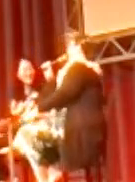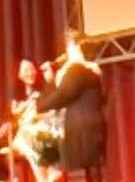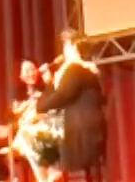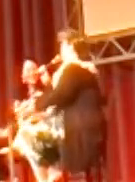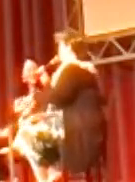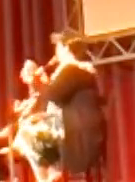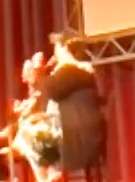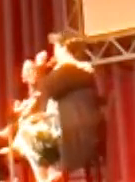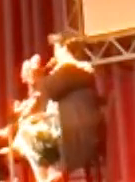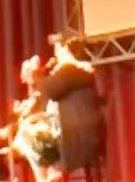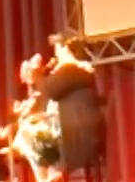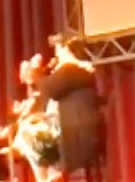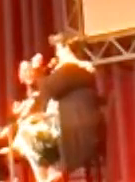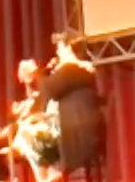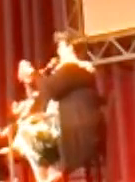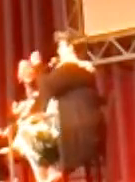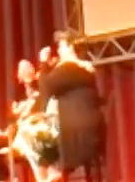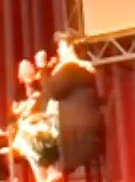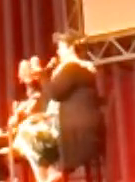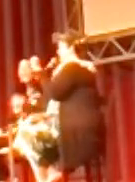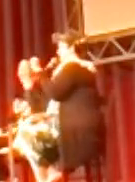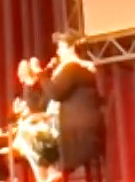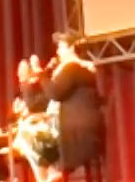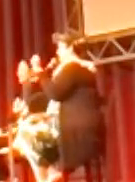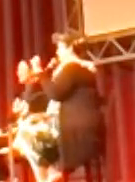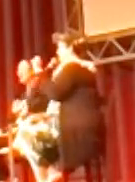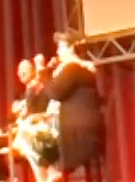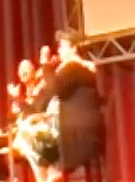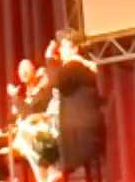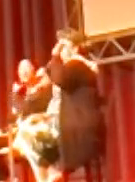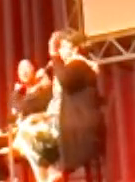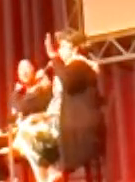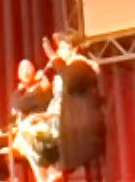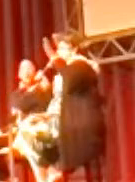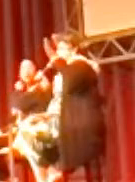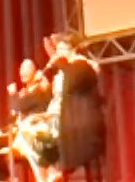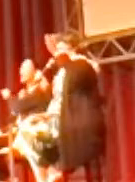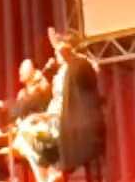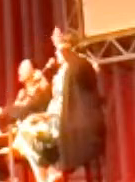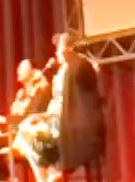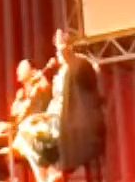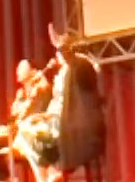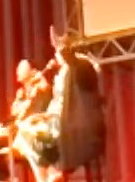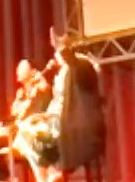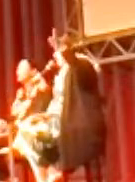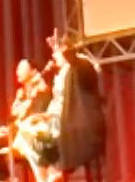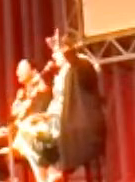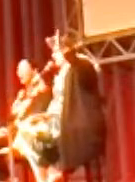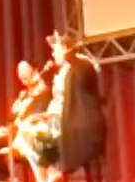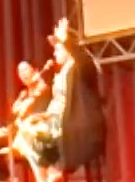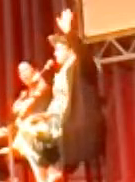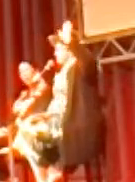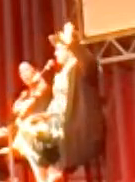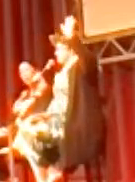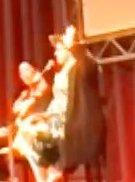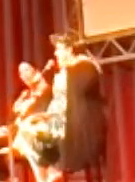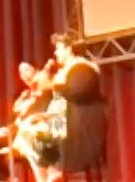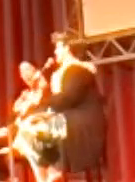So I'll just add one thing and then we'll need to wrap up because the food is ready. That's food for us.